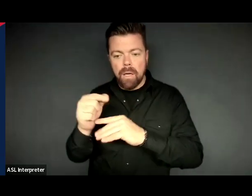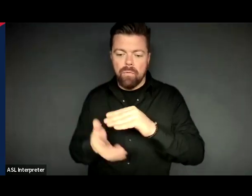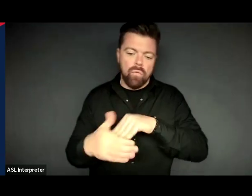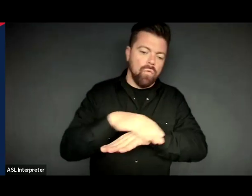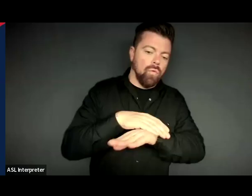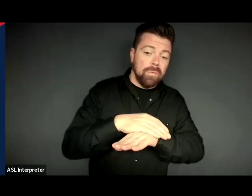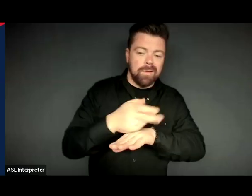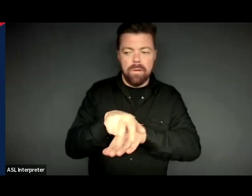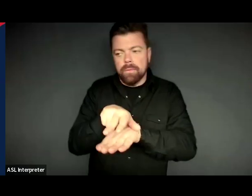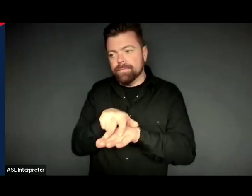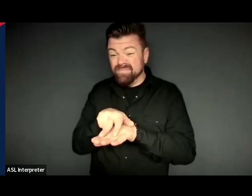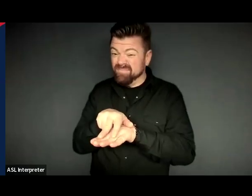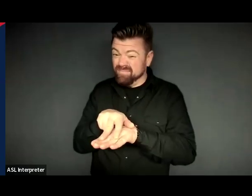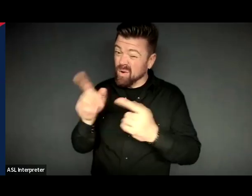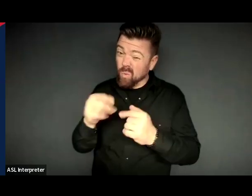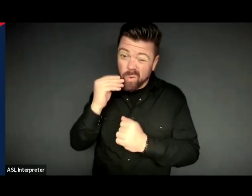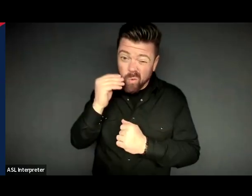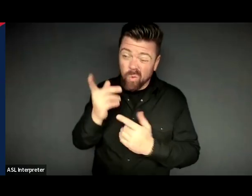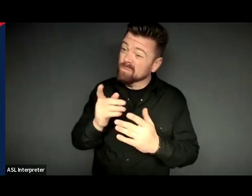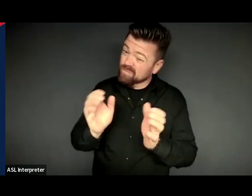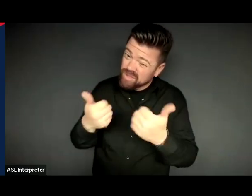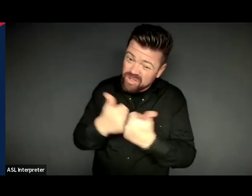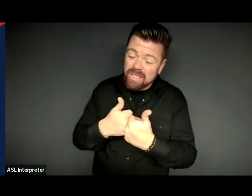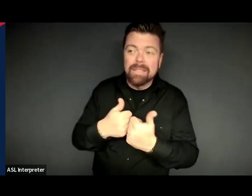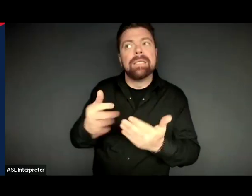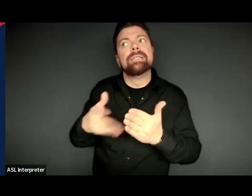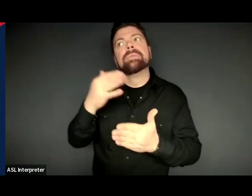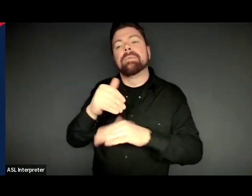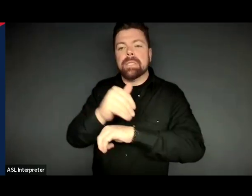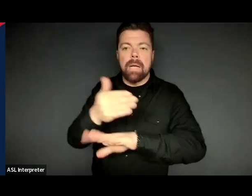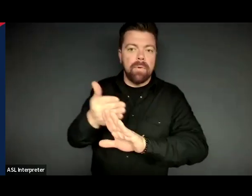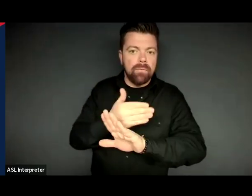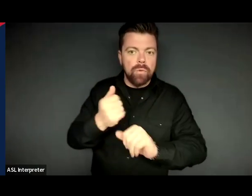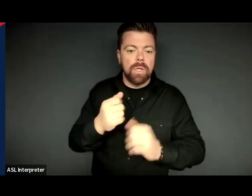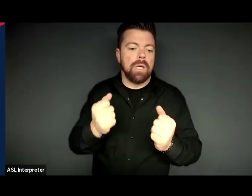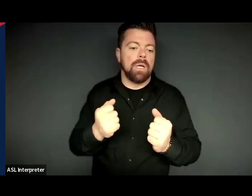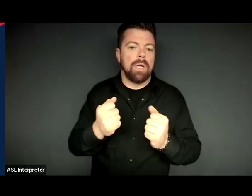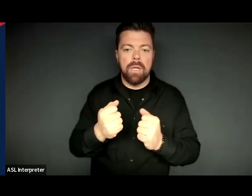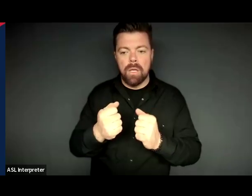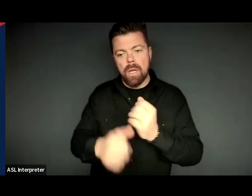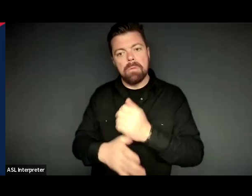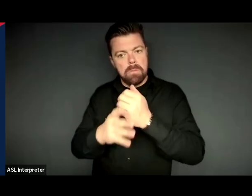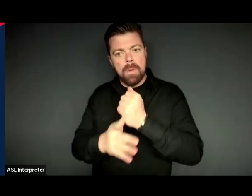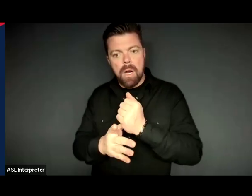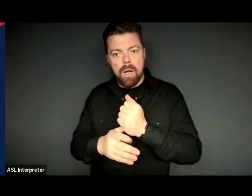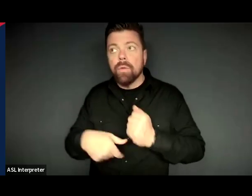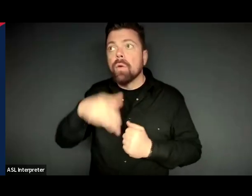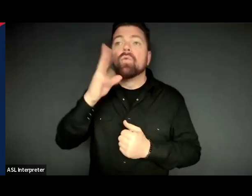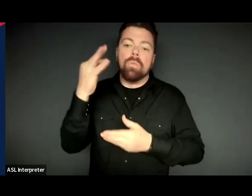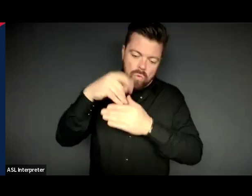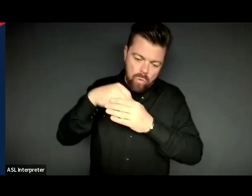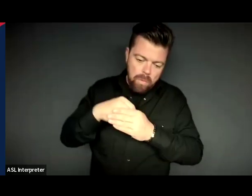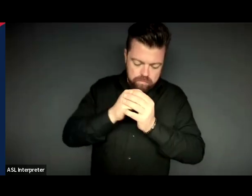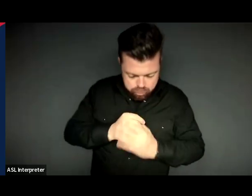challenge. So sometimes they'll let you go in the night before, get the bowel cleanse, and then do it. So that's